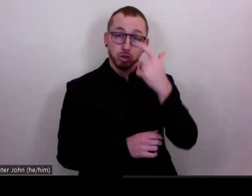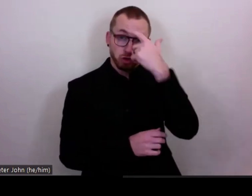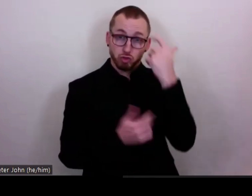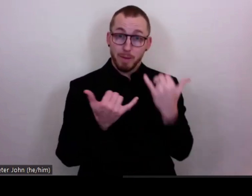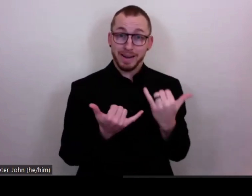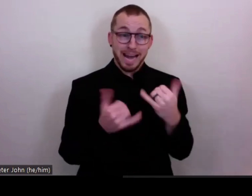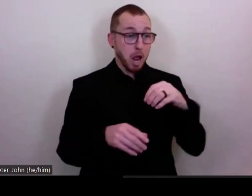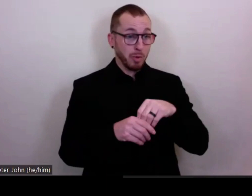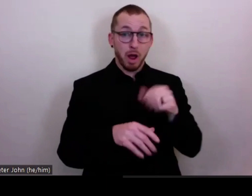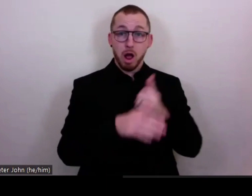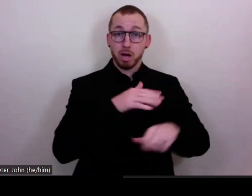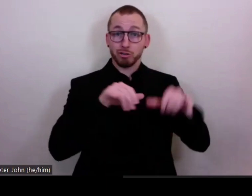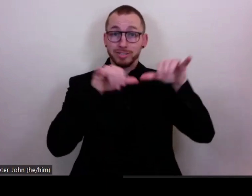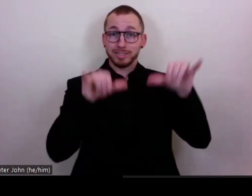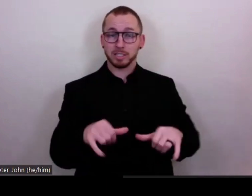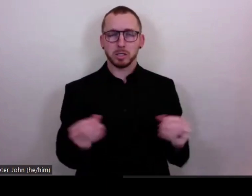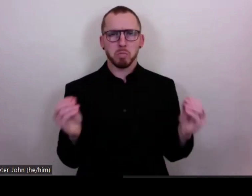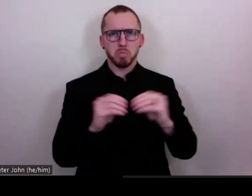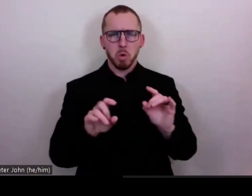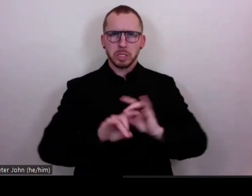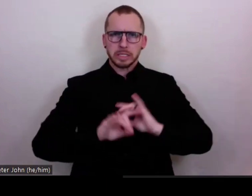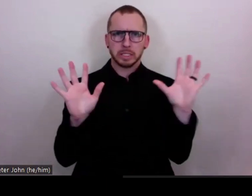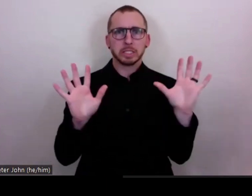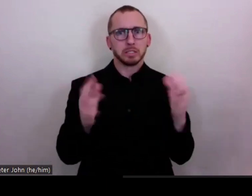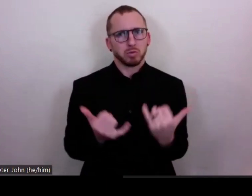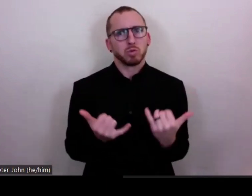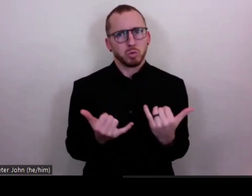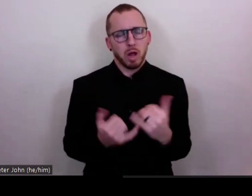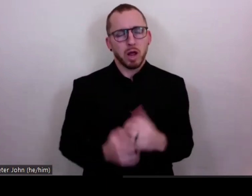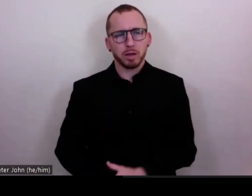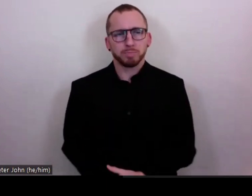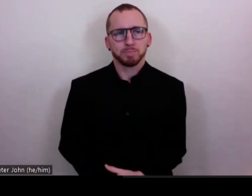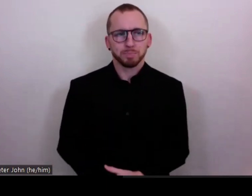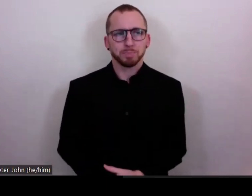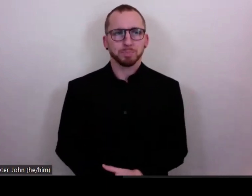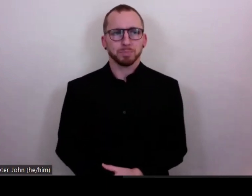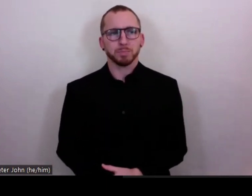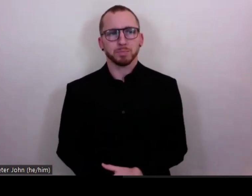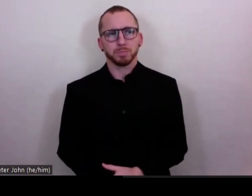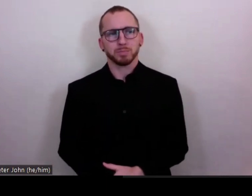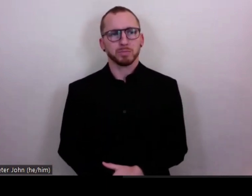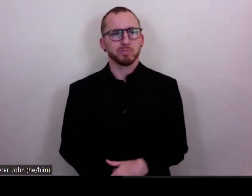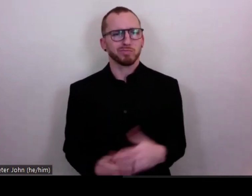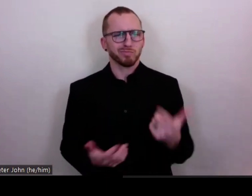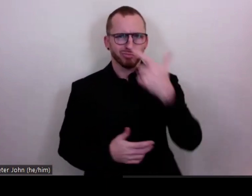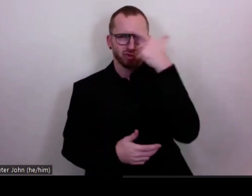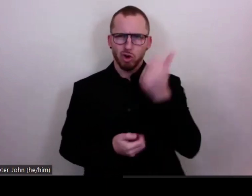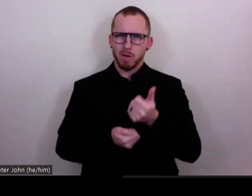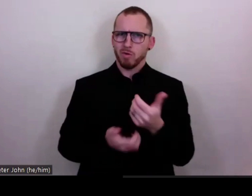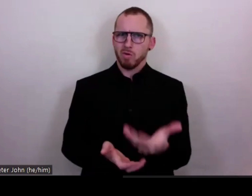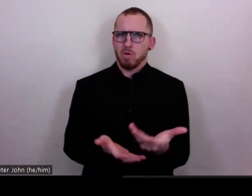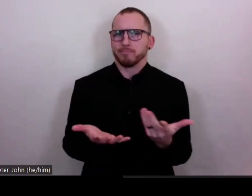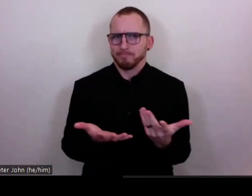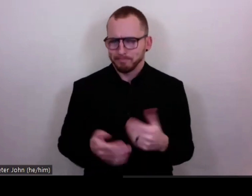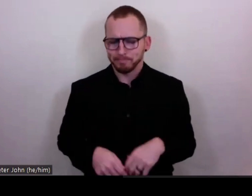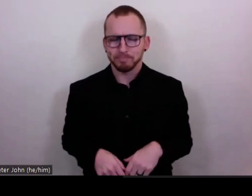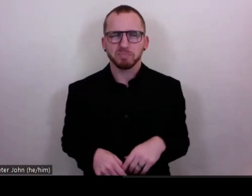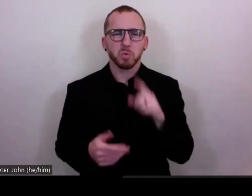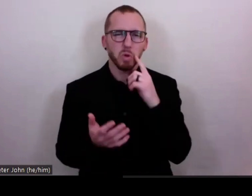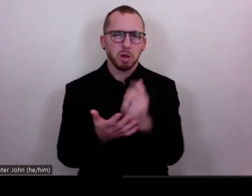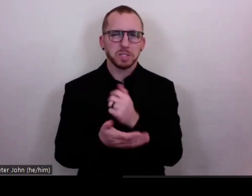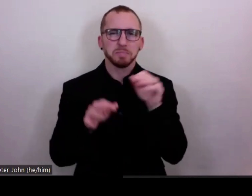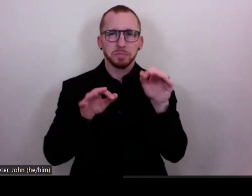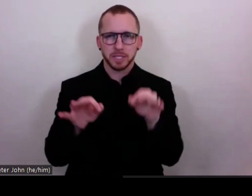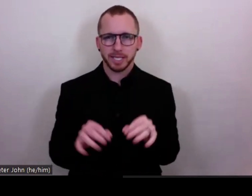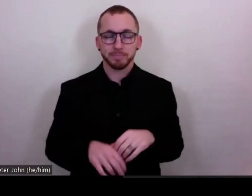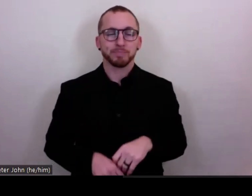Causes of trauma. Before people ever arrive in a nursing home or an assisted living, there